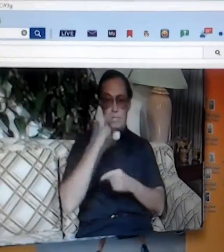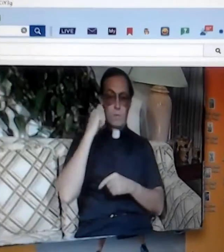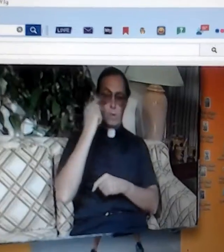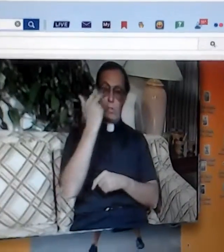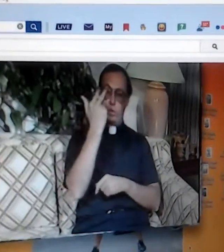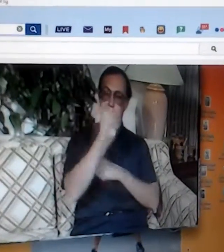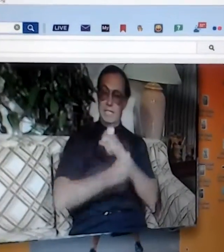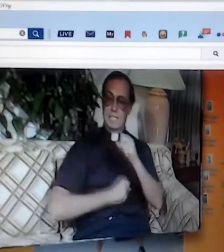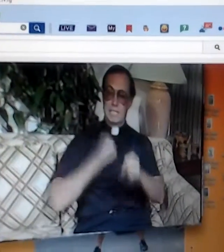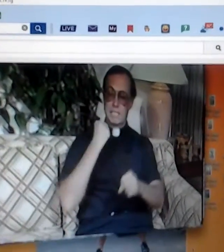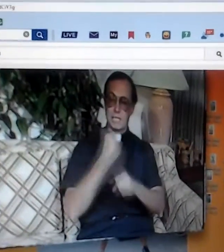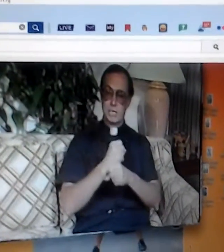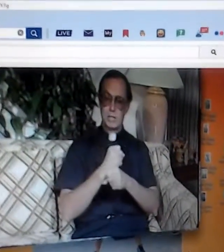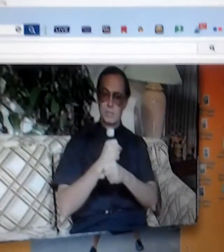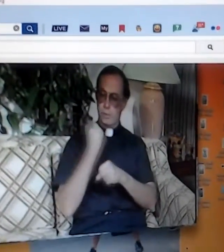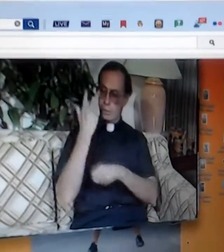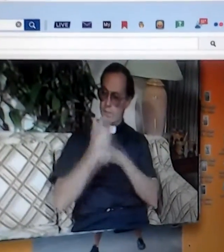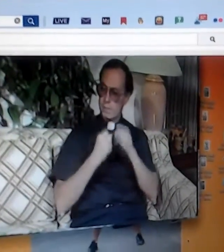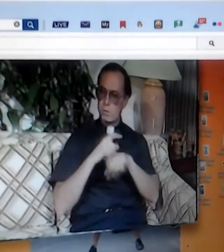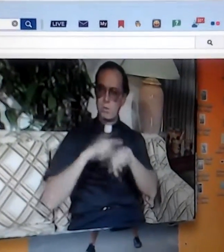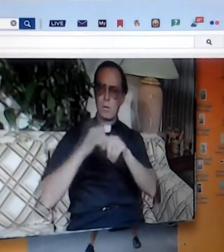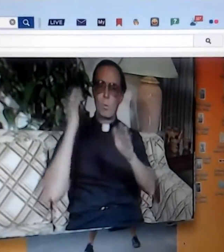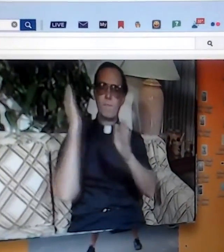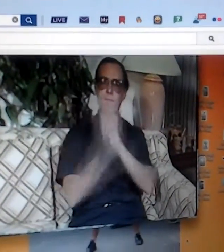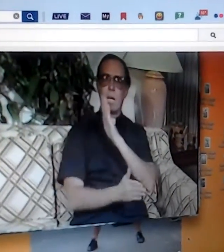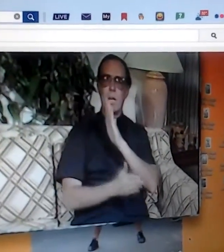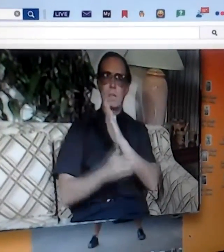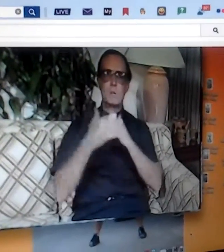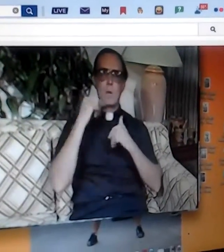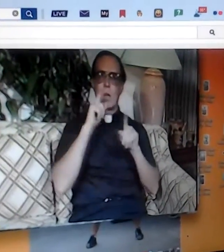I told him, don't give up. It's important that you keep going.